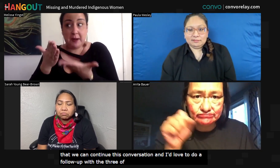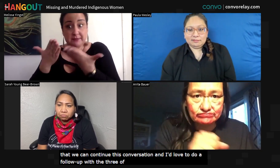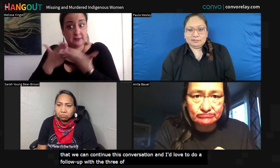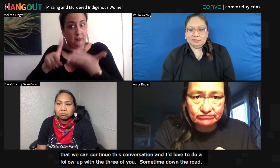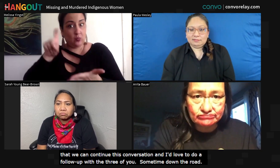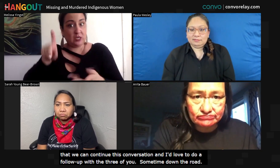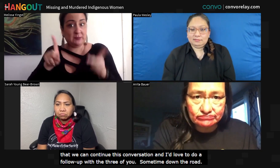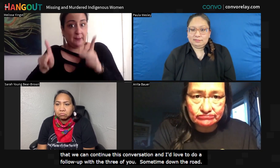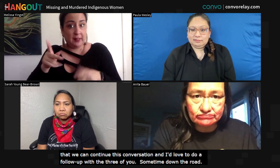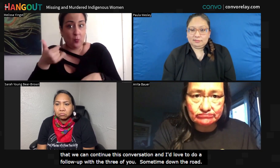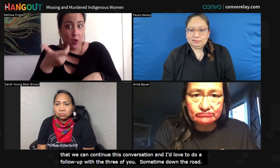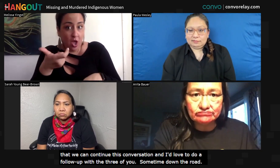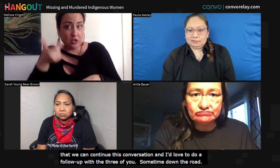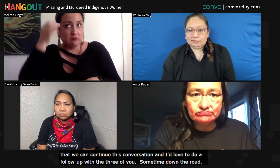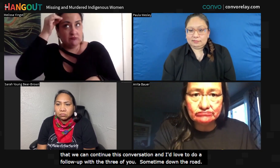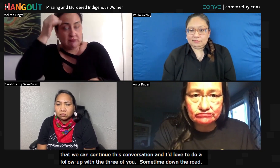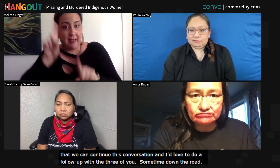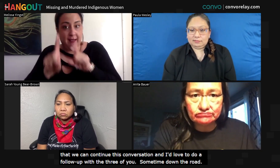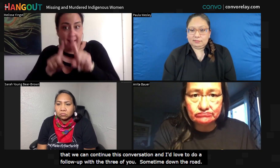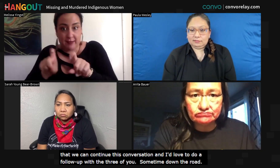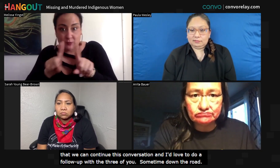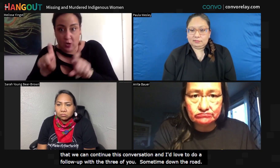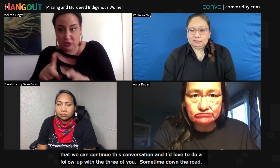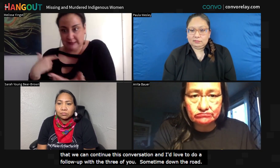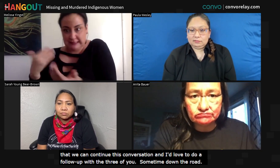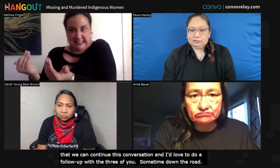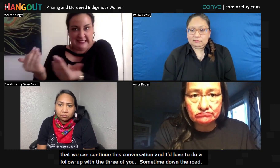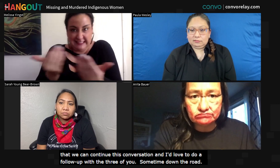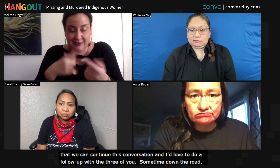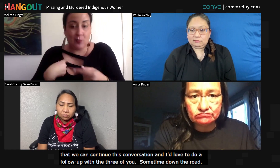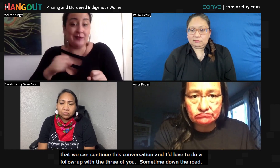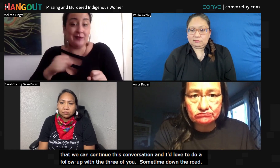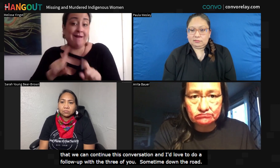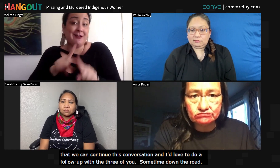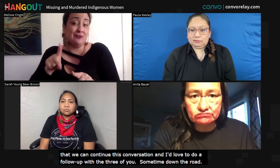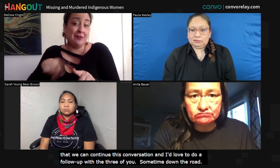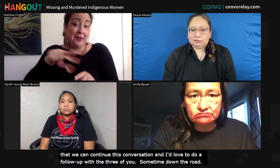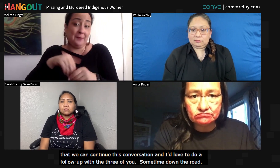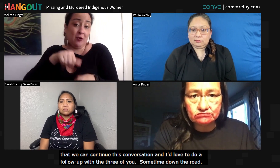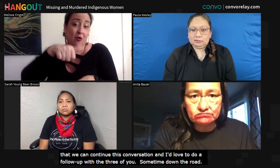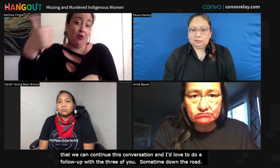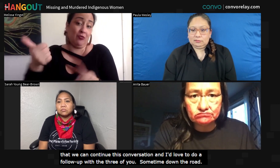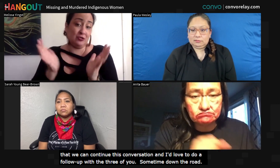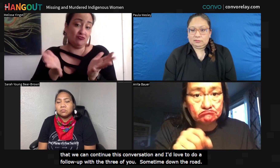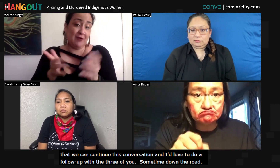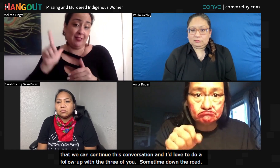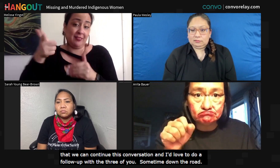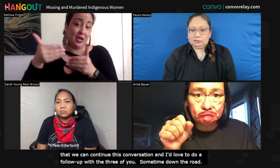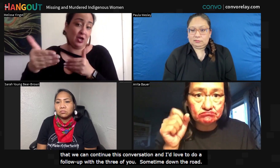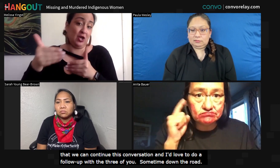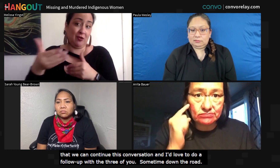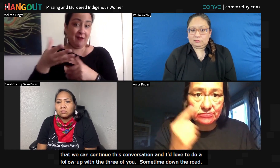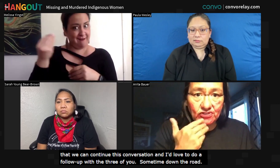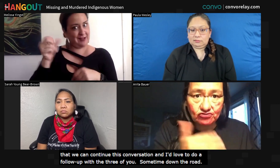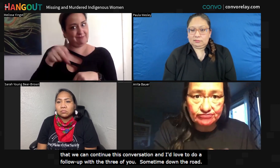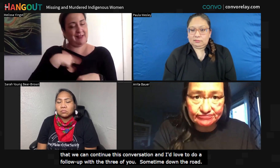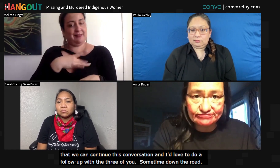out how to address some of these issues. Maybe let these people watch this chat and come up with their own questions, and then maybe provide